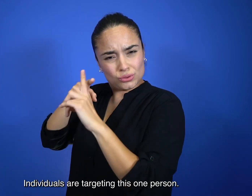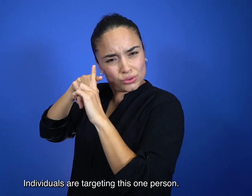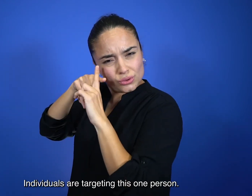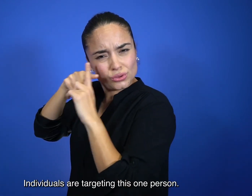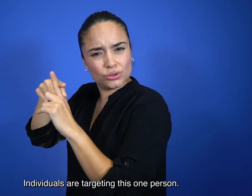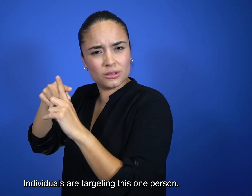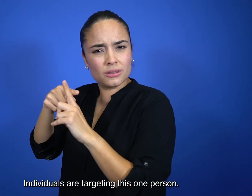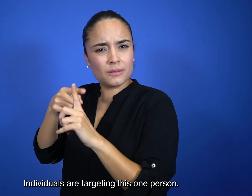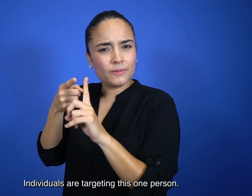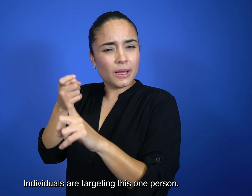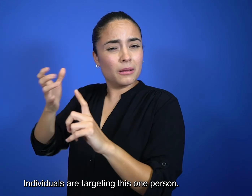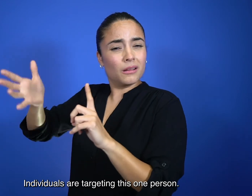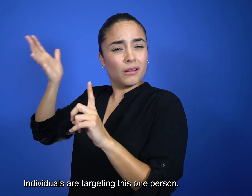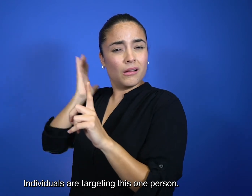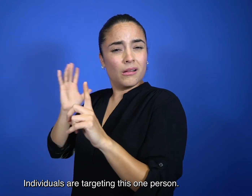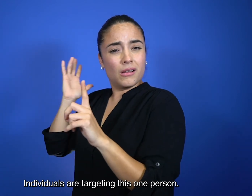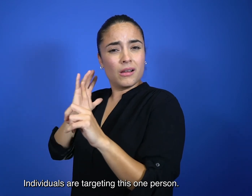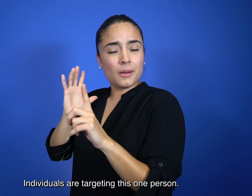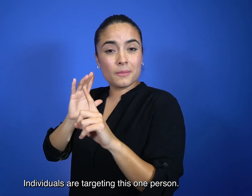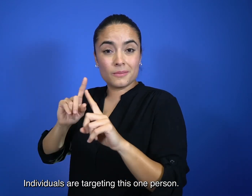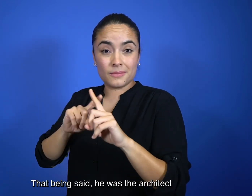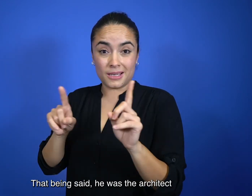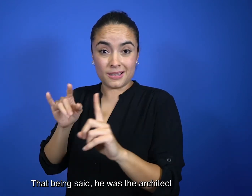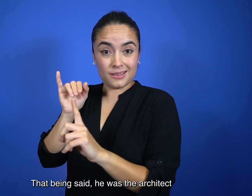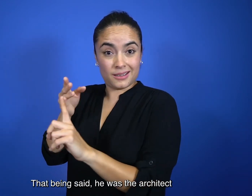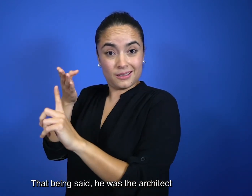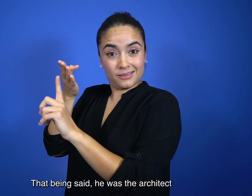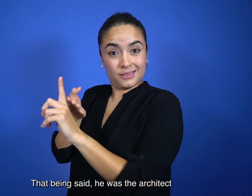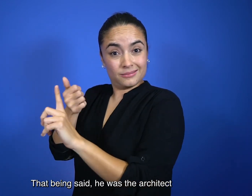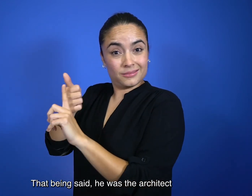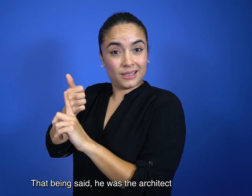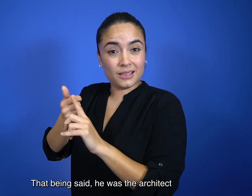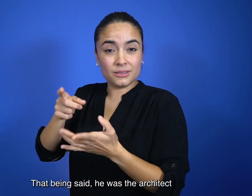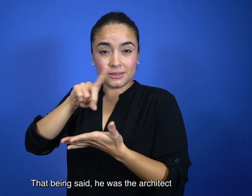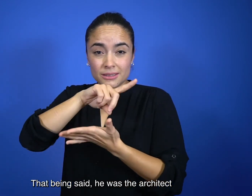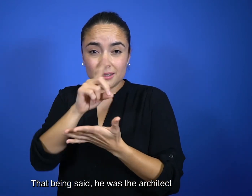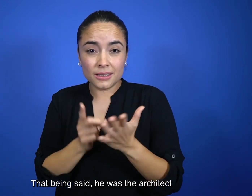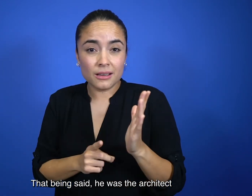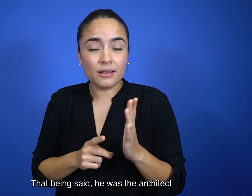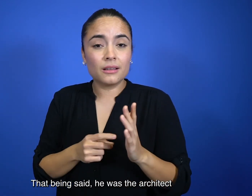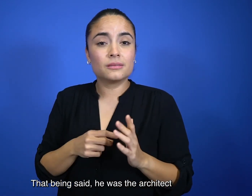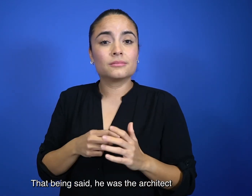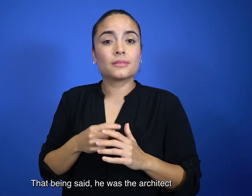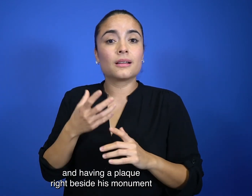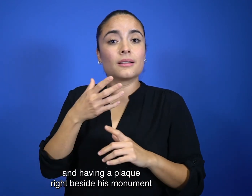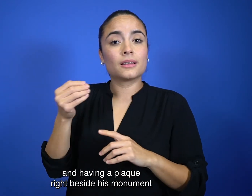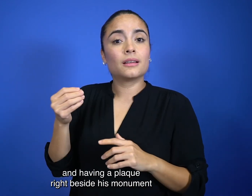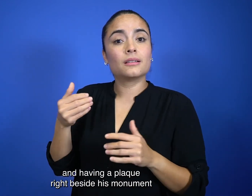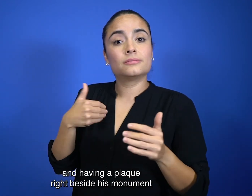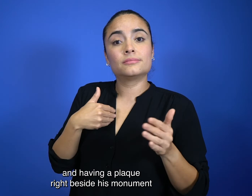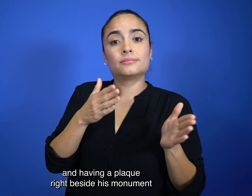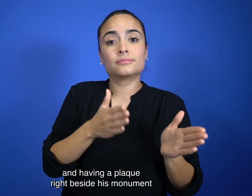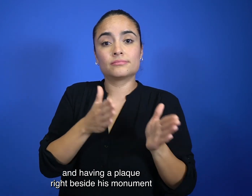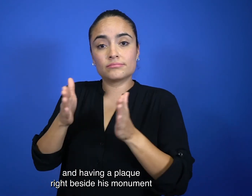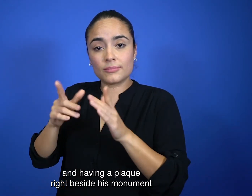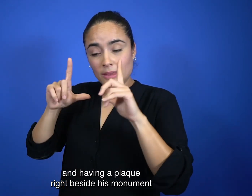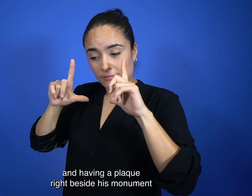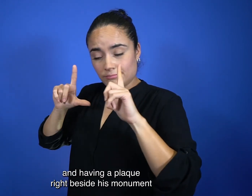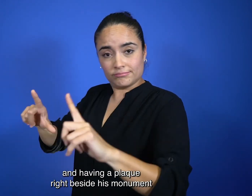are targeting this one person. That being said, he was the architect, and having a plaque right beside